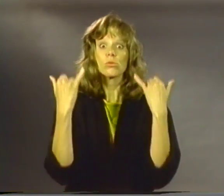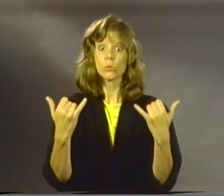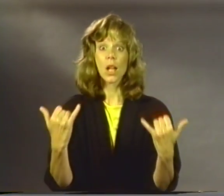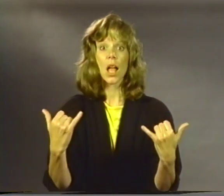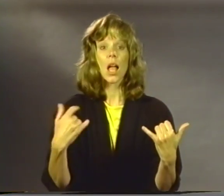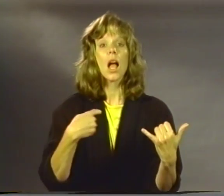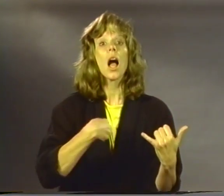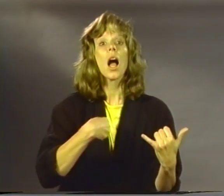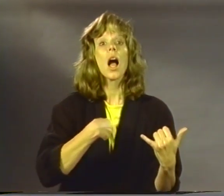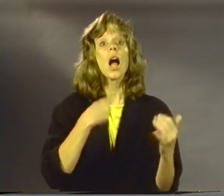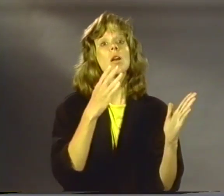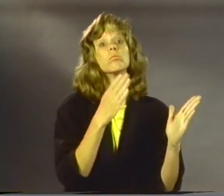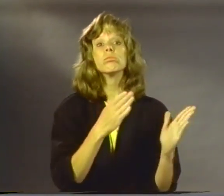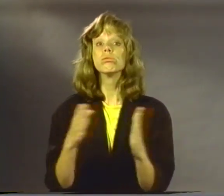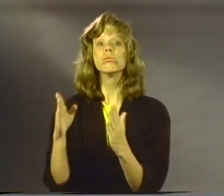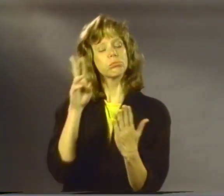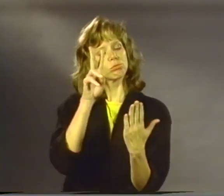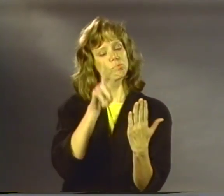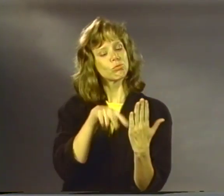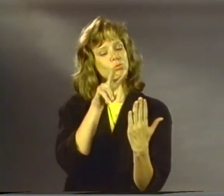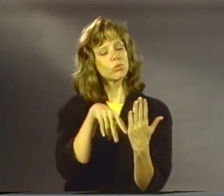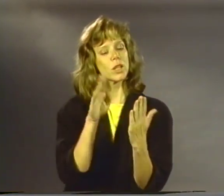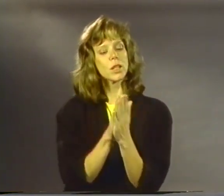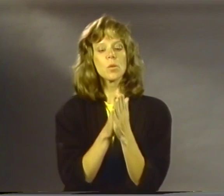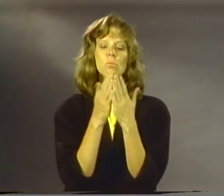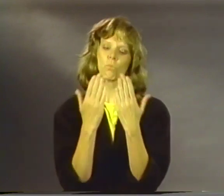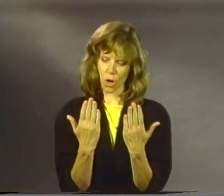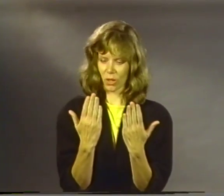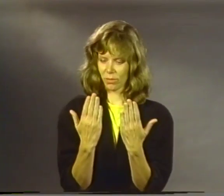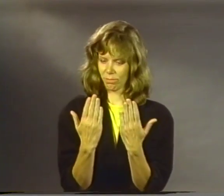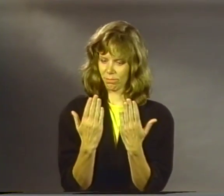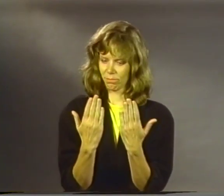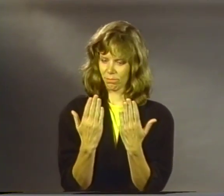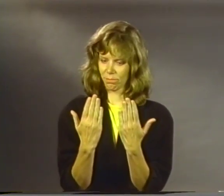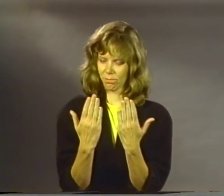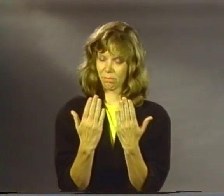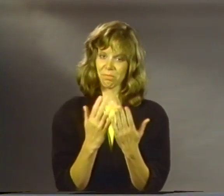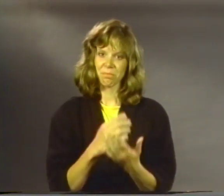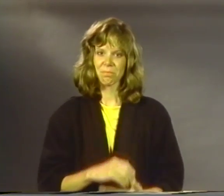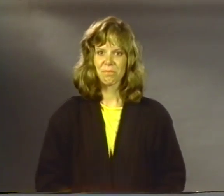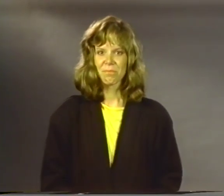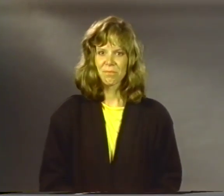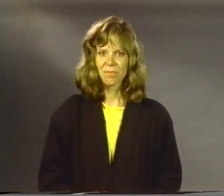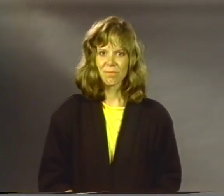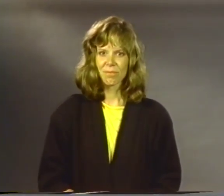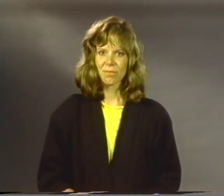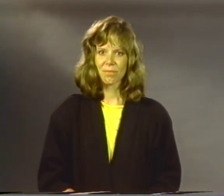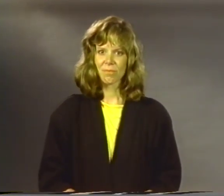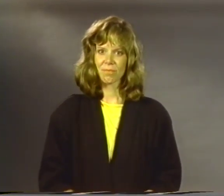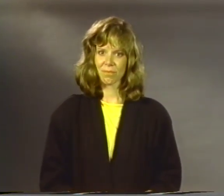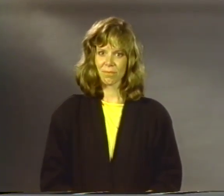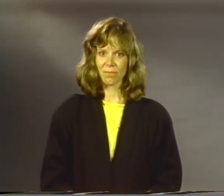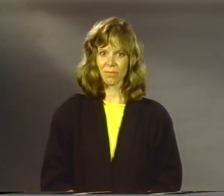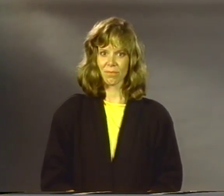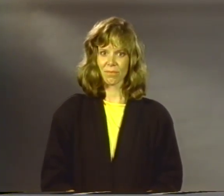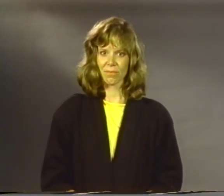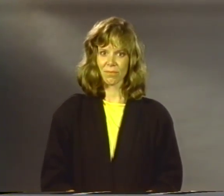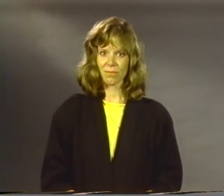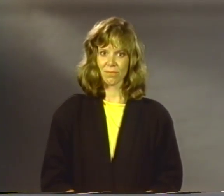I go read book. In English, you would use the present tense of go, or today